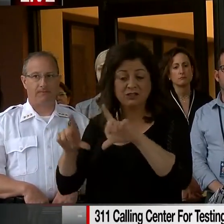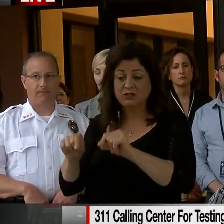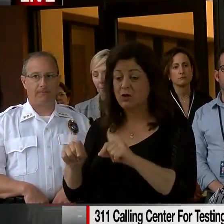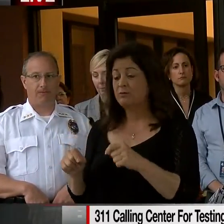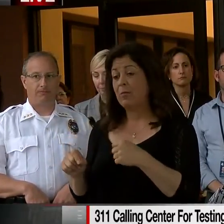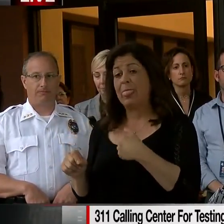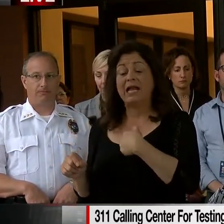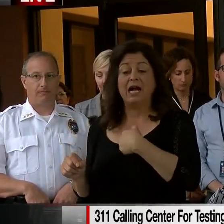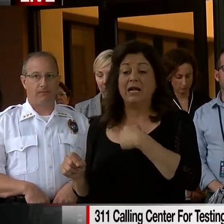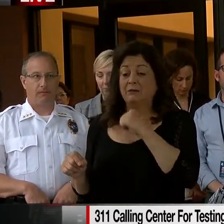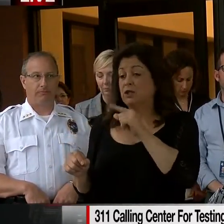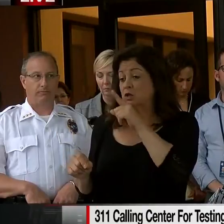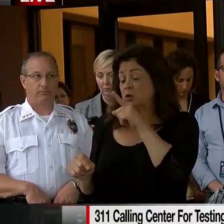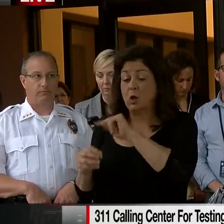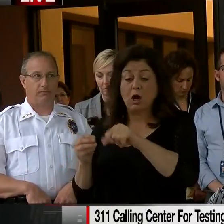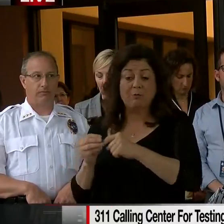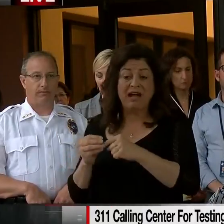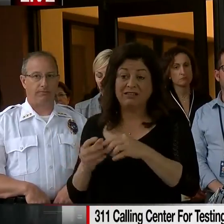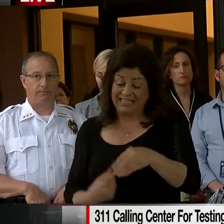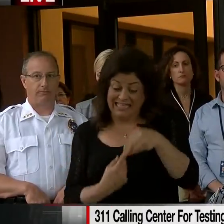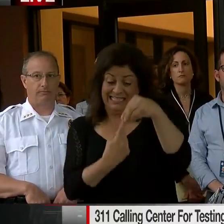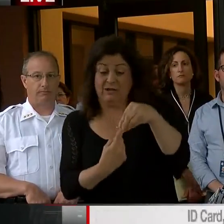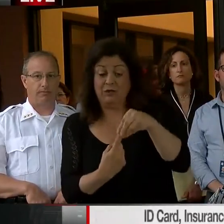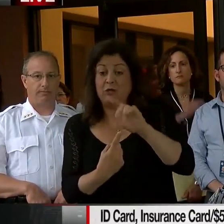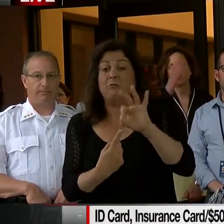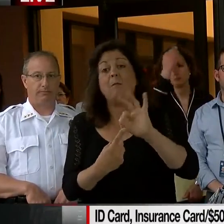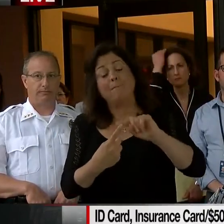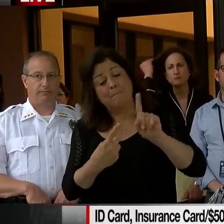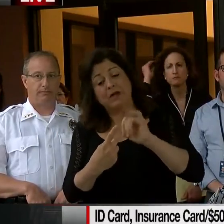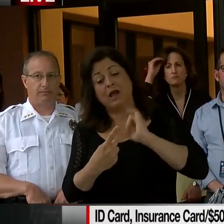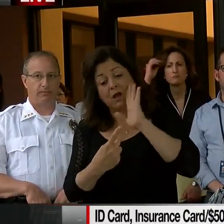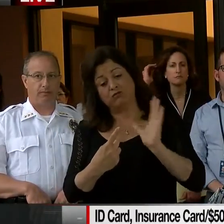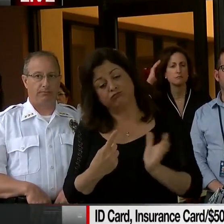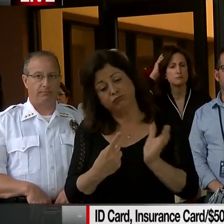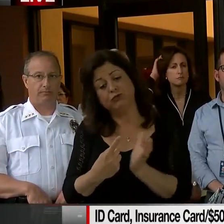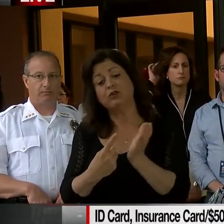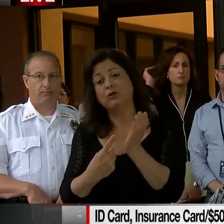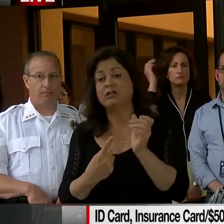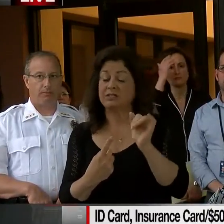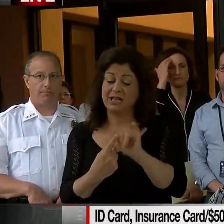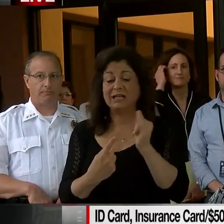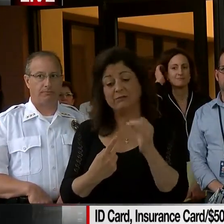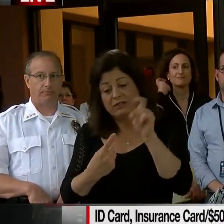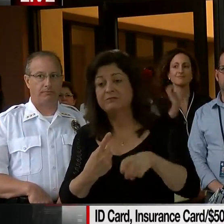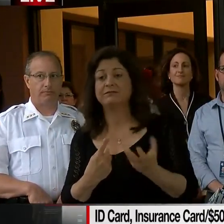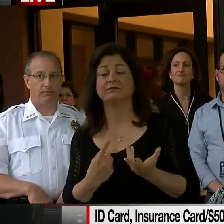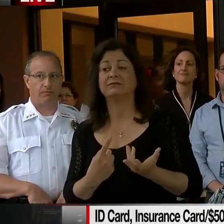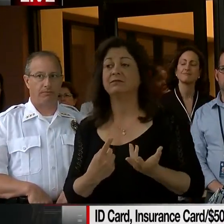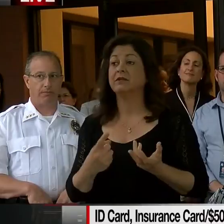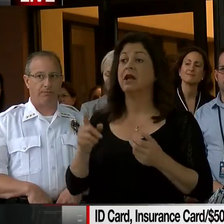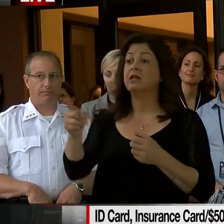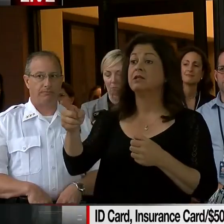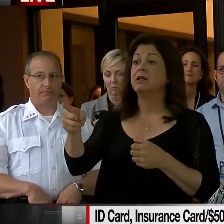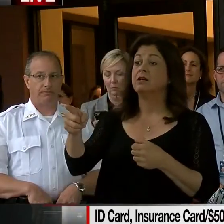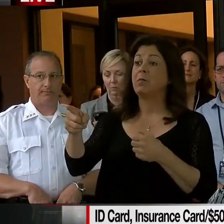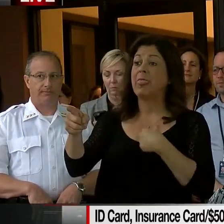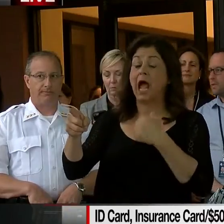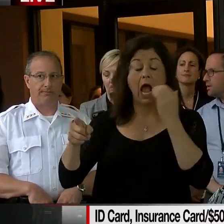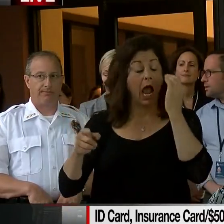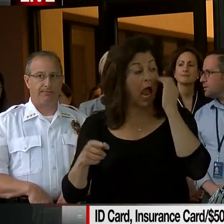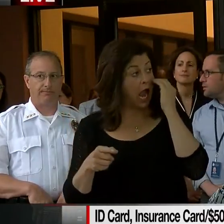as I would push for those exceptions if we can. Will there be an opportunity for them to get reimbursed? I don't know. Yes, sir. I know that there's a